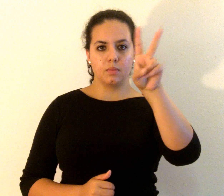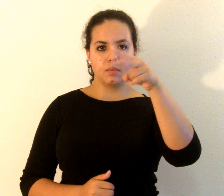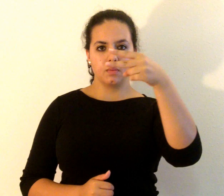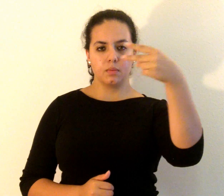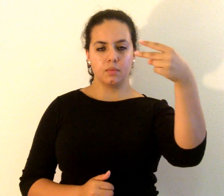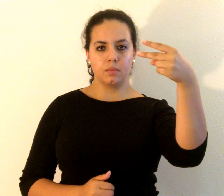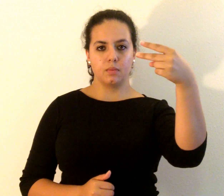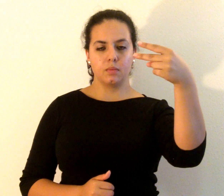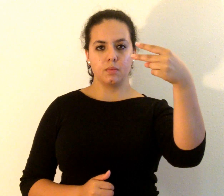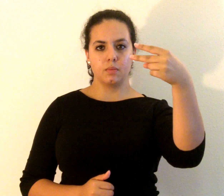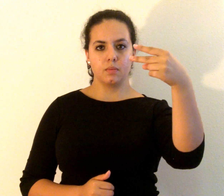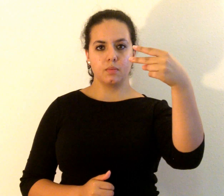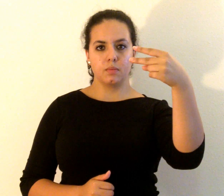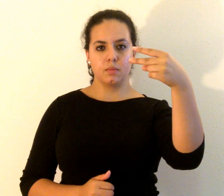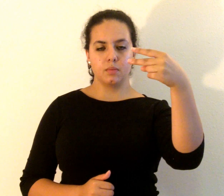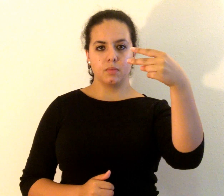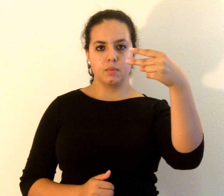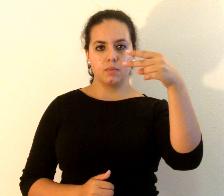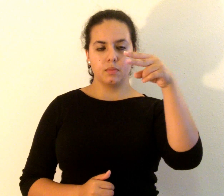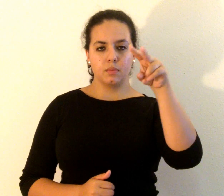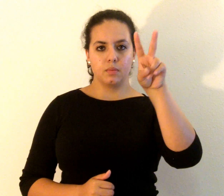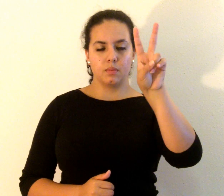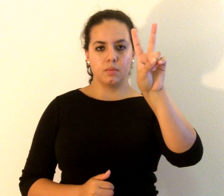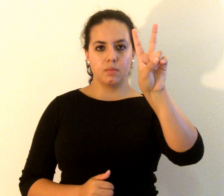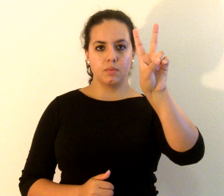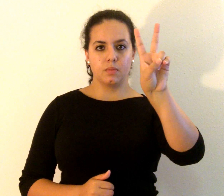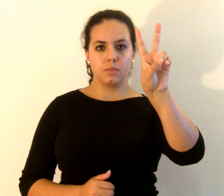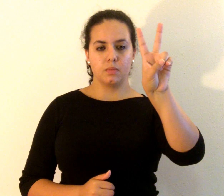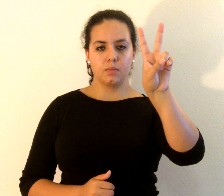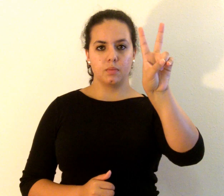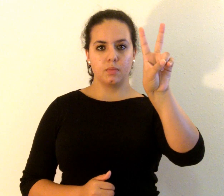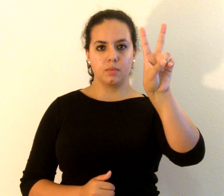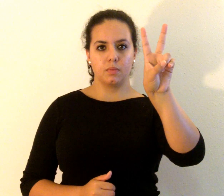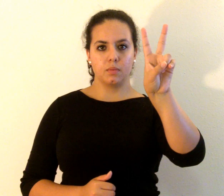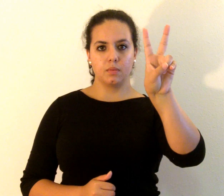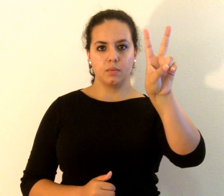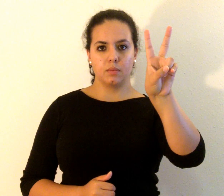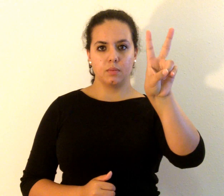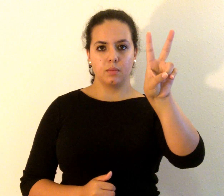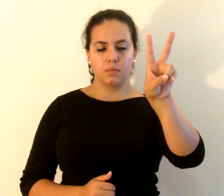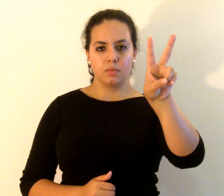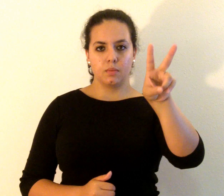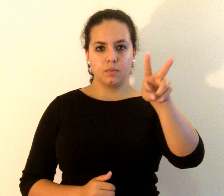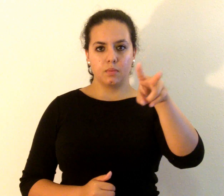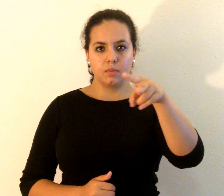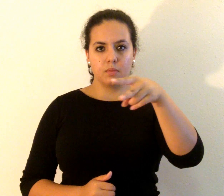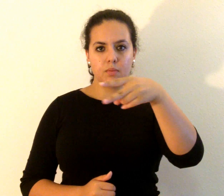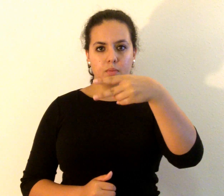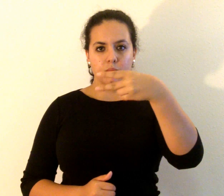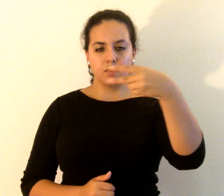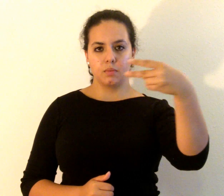second. So it starts up and as it rotates it goes sideways.